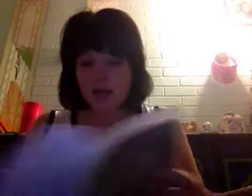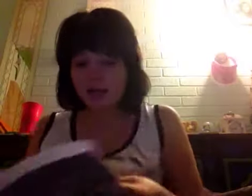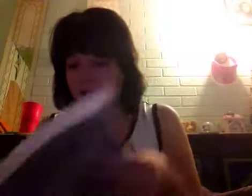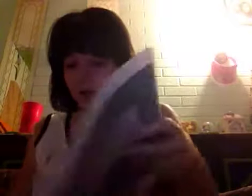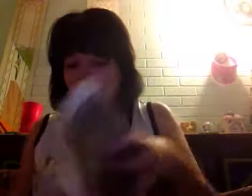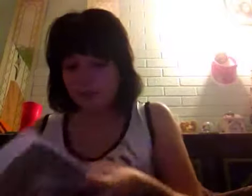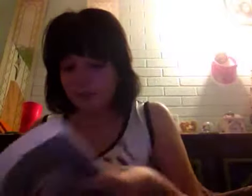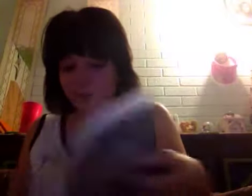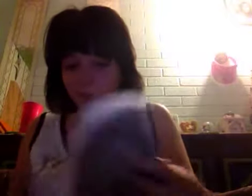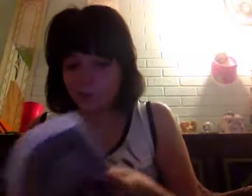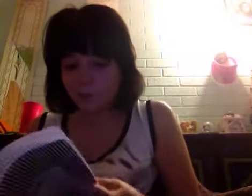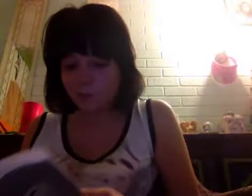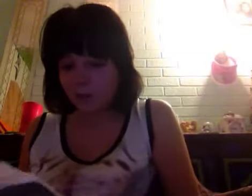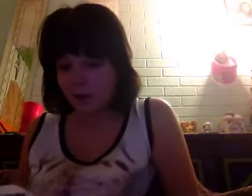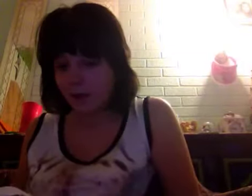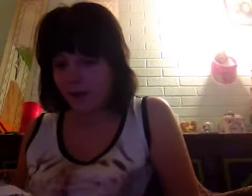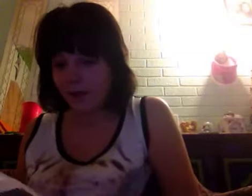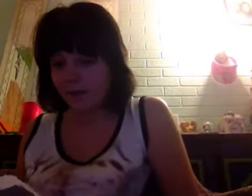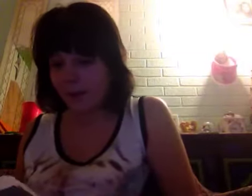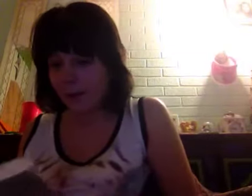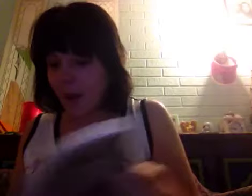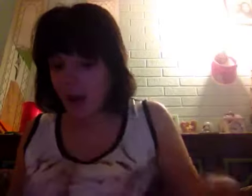is... if I can find my page.